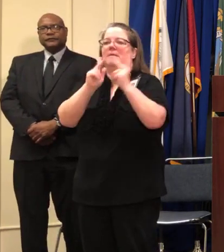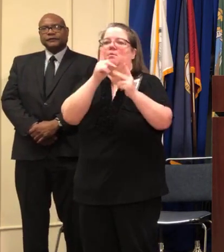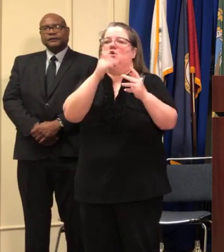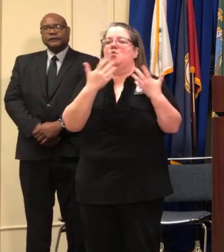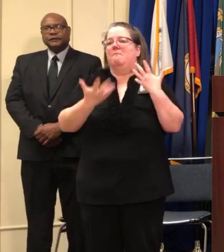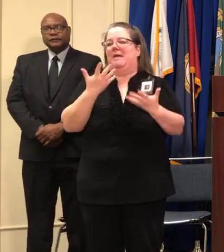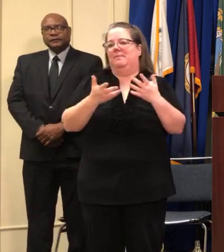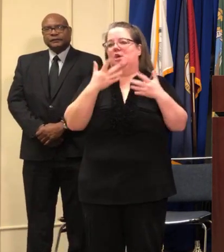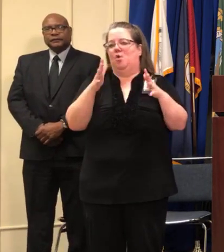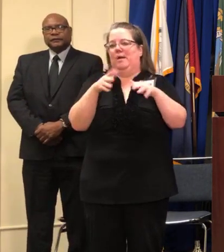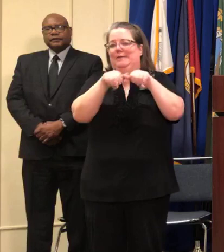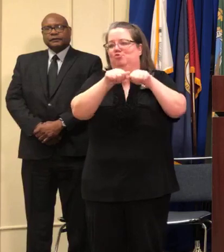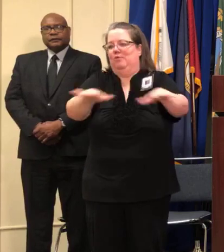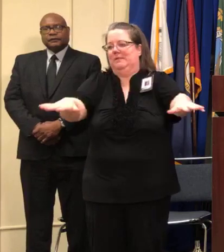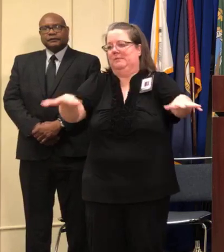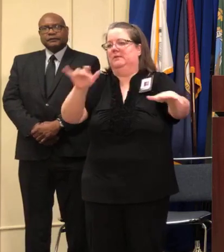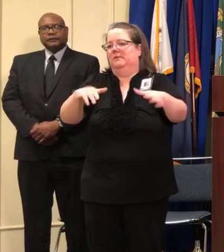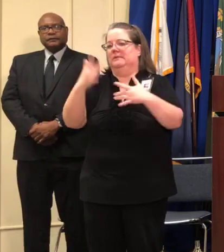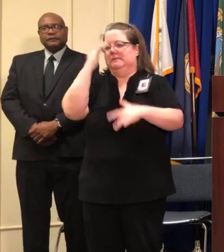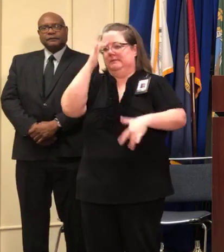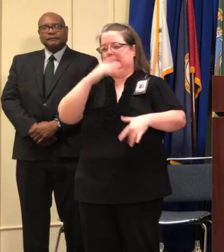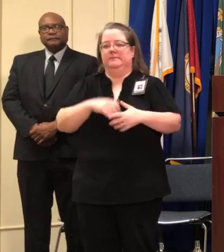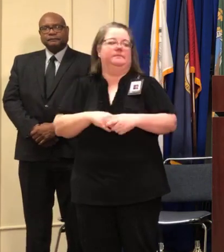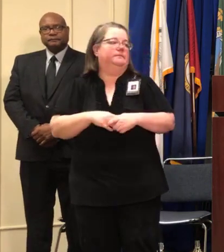be transmitting the virus.